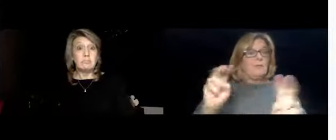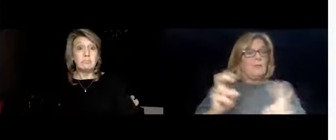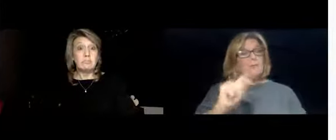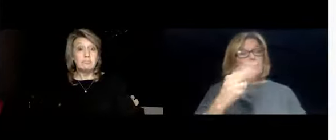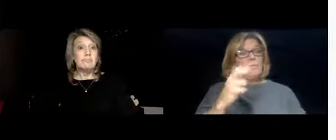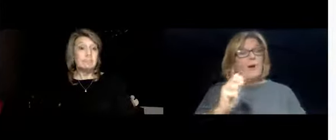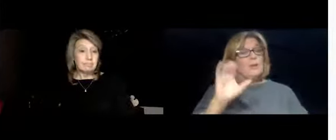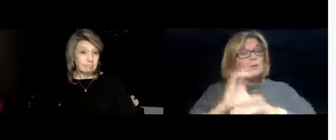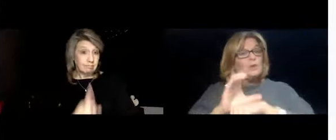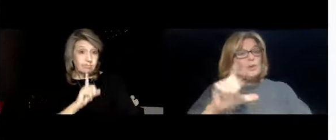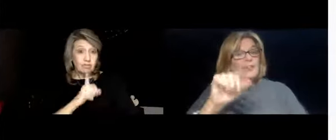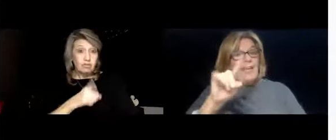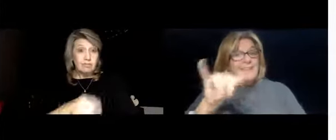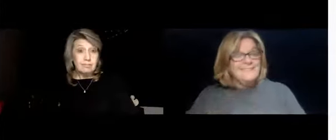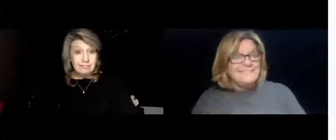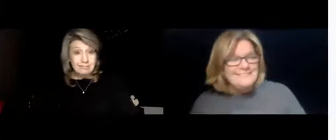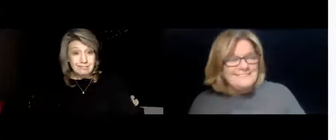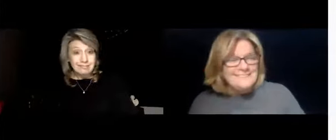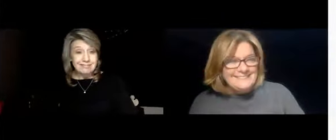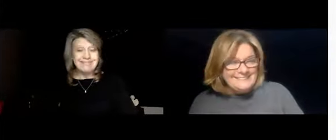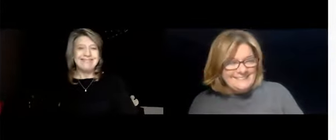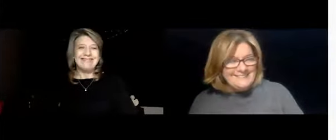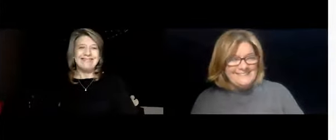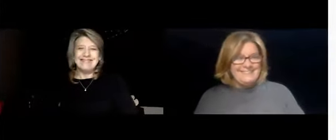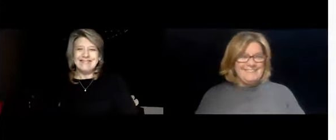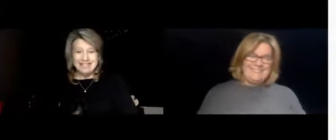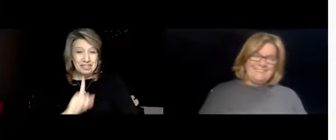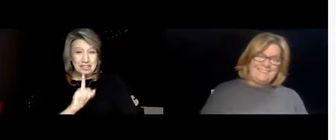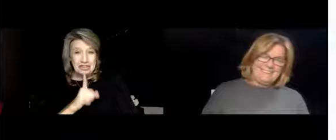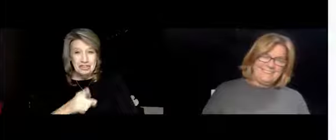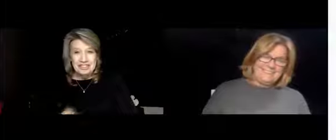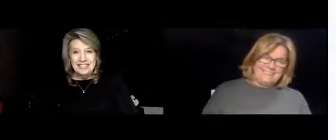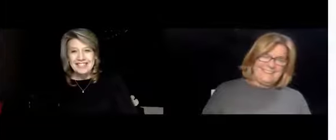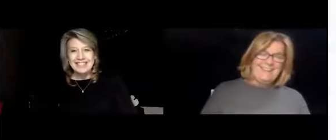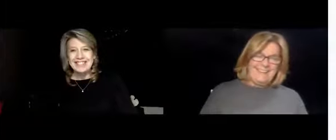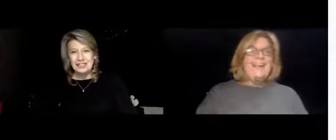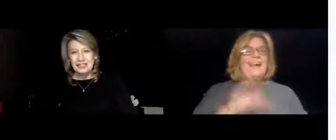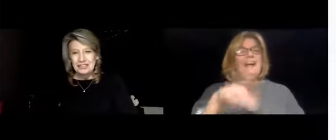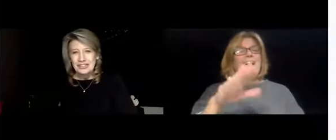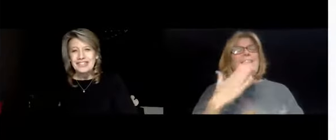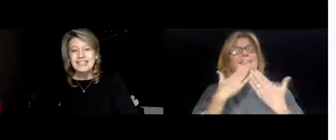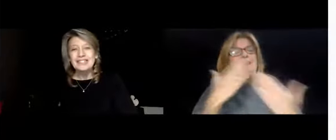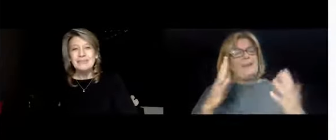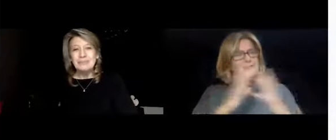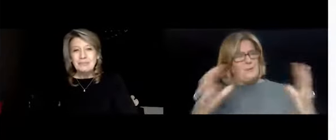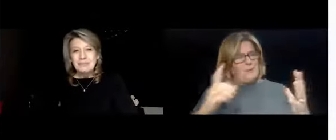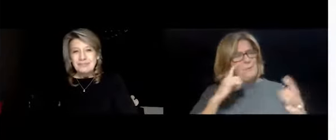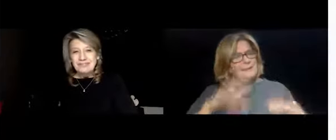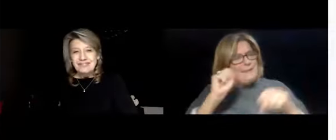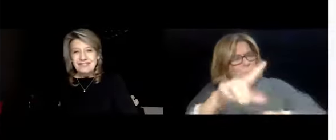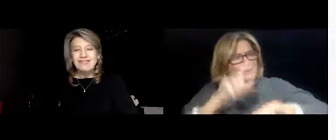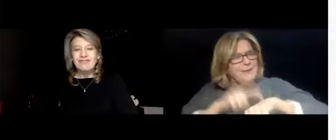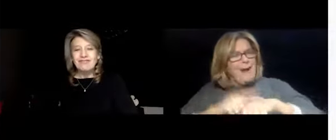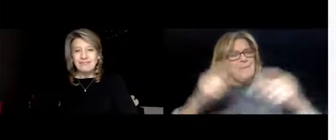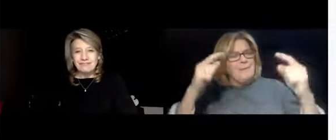for them. Maybe you becoming the mentor as the church lady. Sure, sure. Thank you,